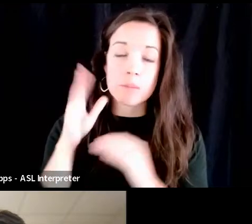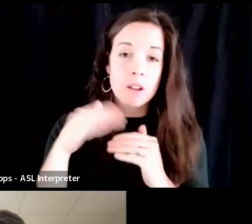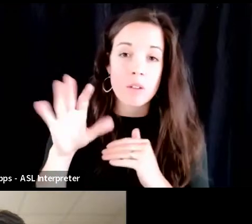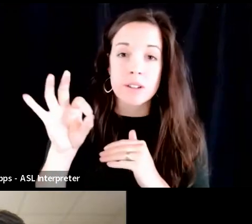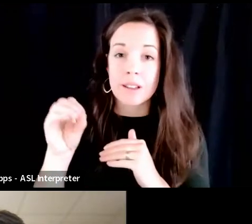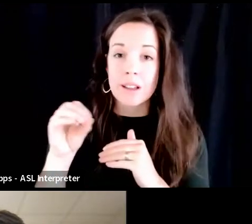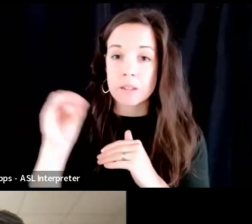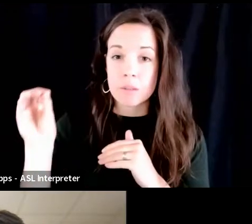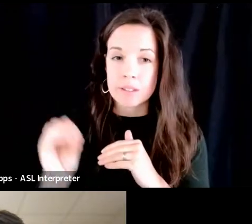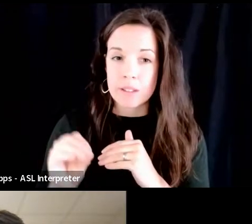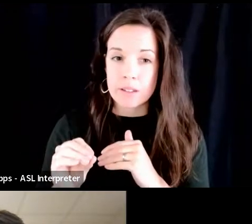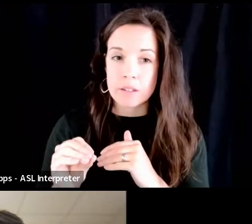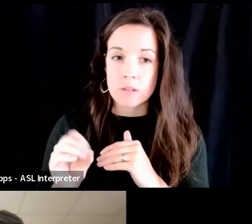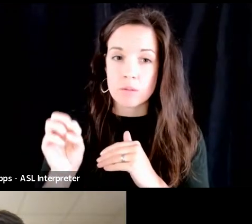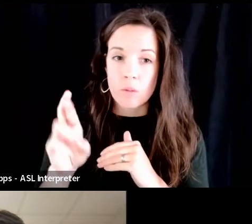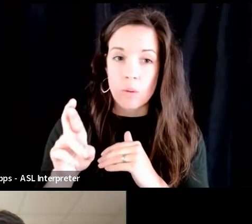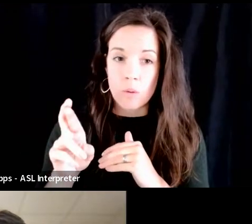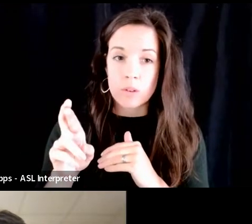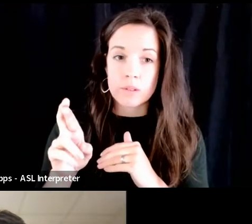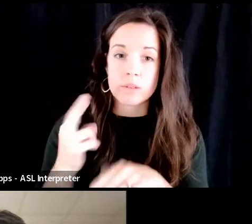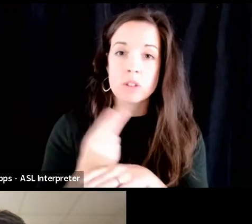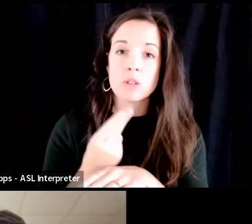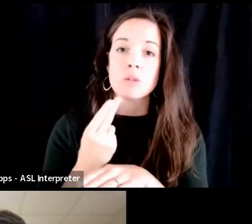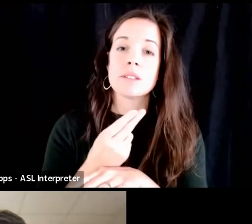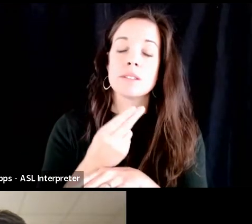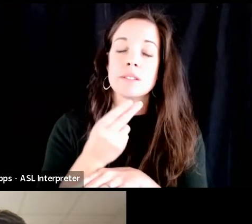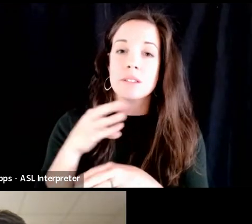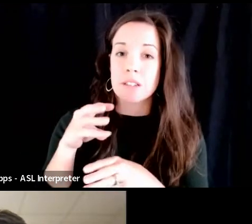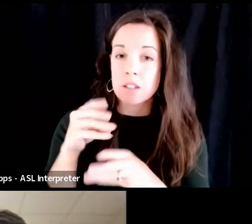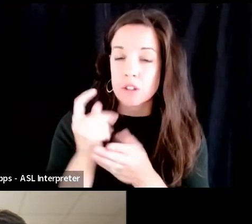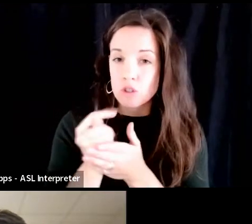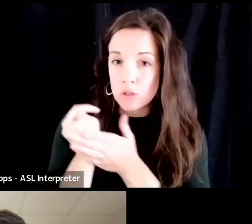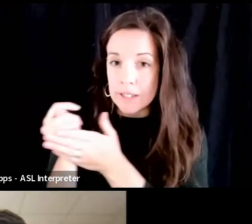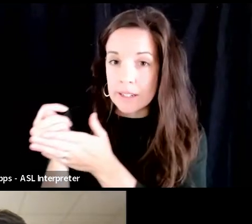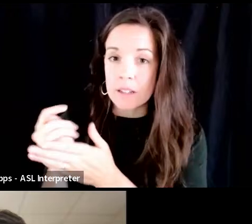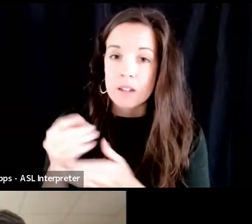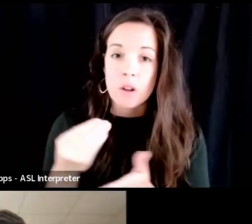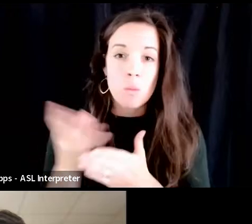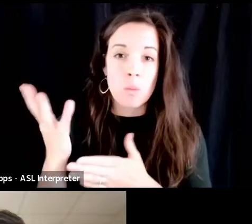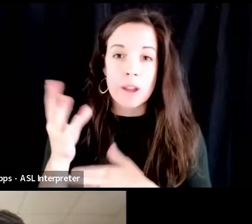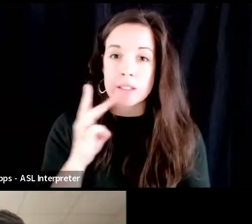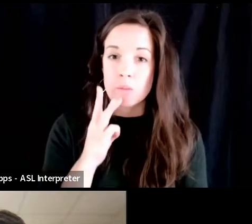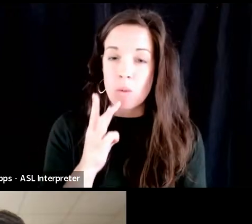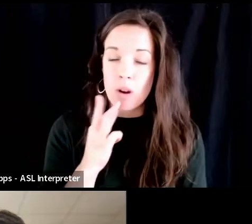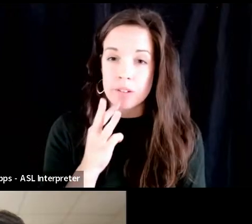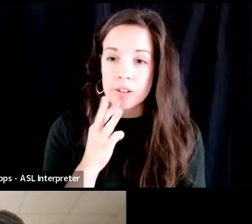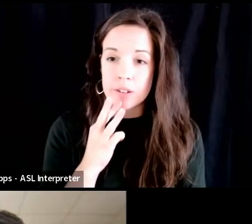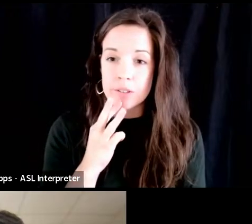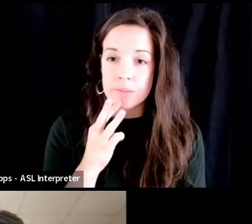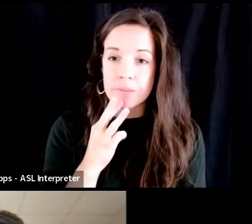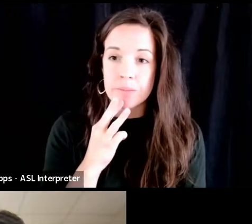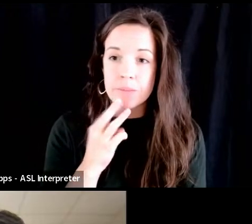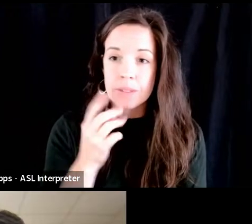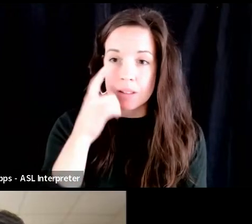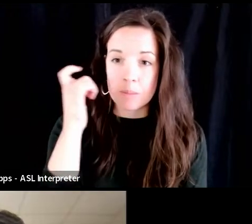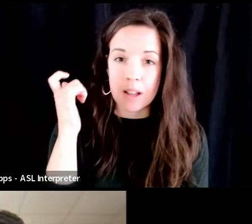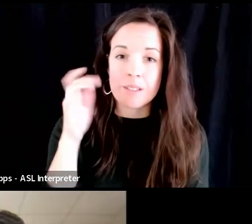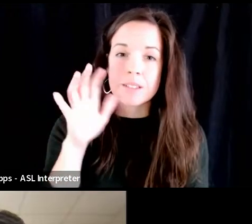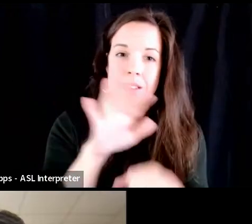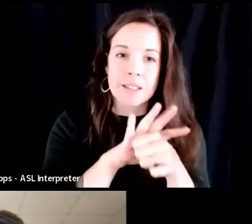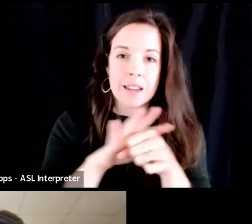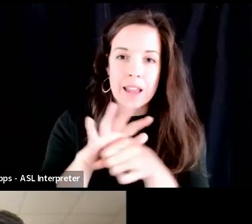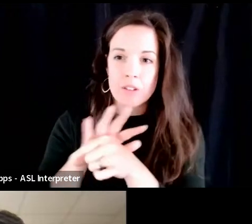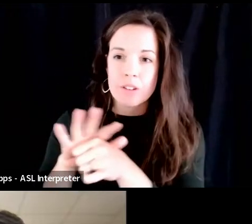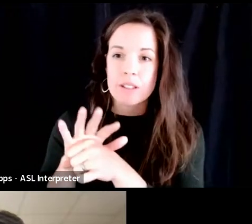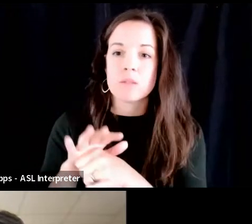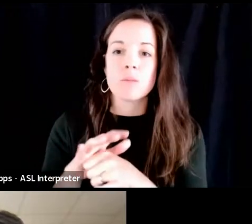90%, or utilizing treated wastewater. It's because it's in areas where the